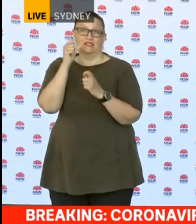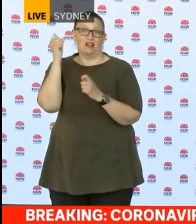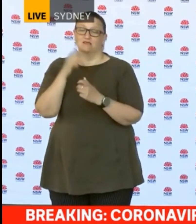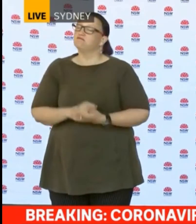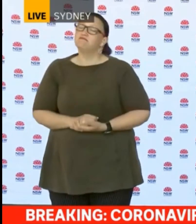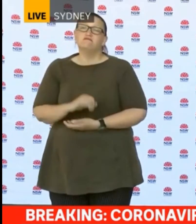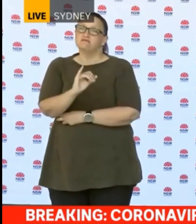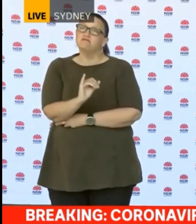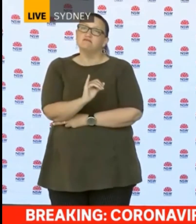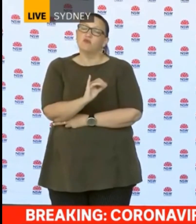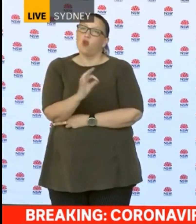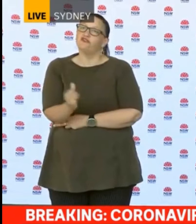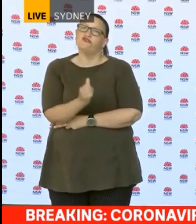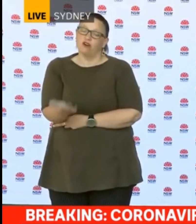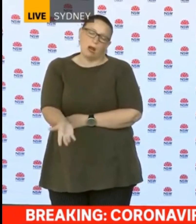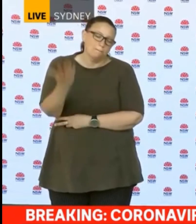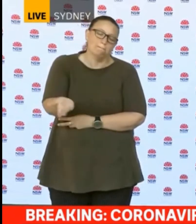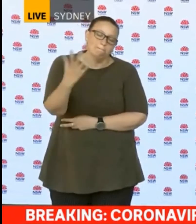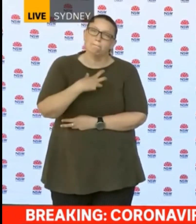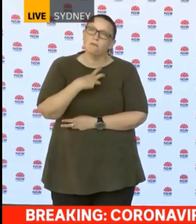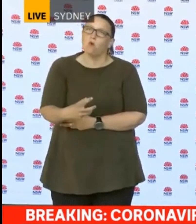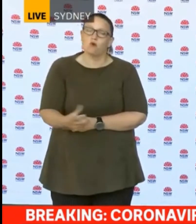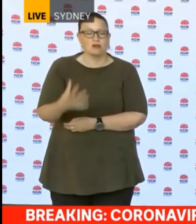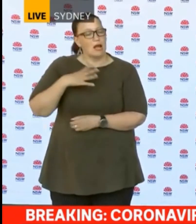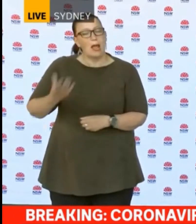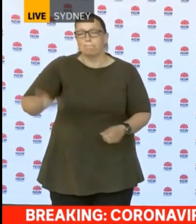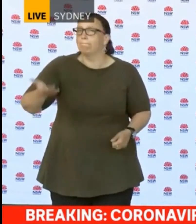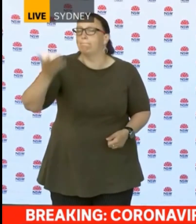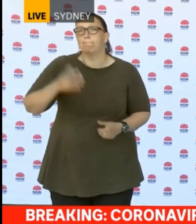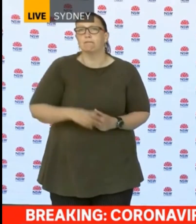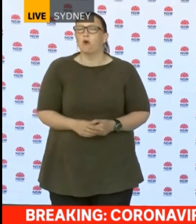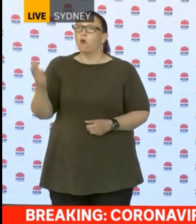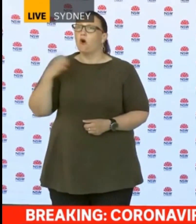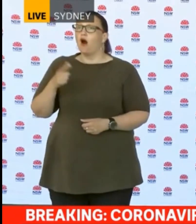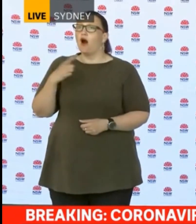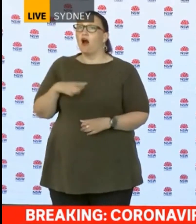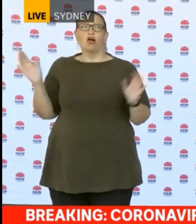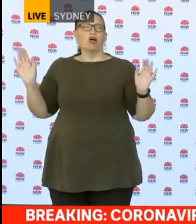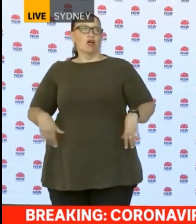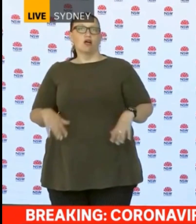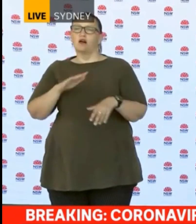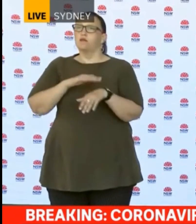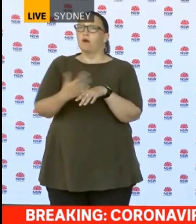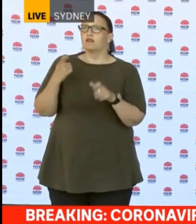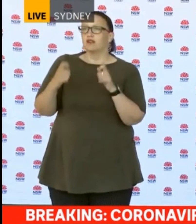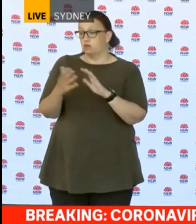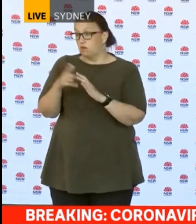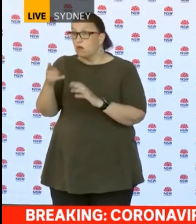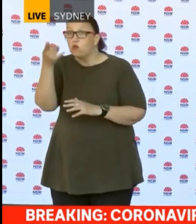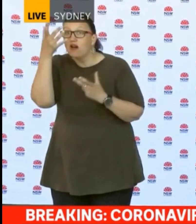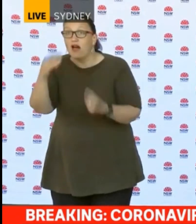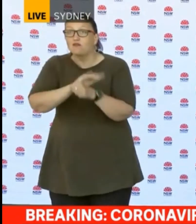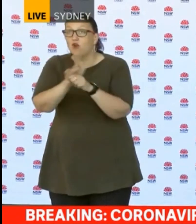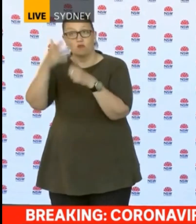get those testing rates up very high so that we can detect these unrecognised chains of transmission. And the areas that